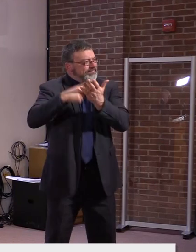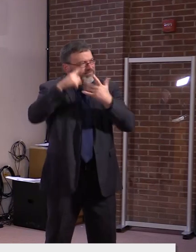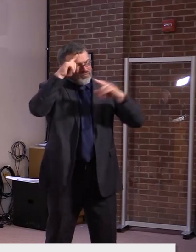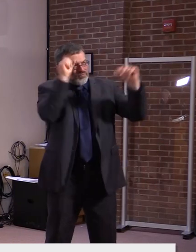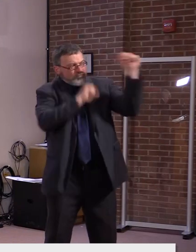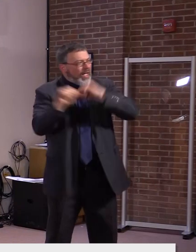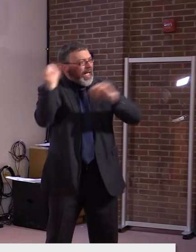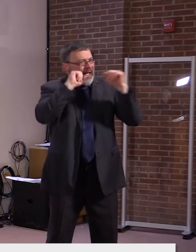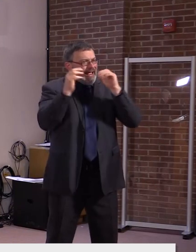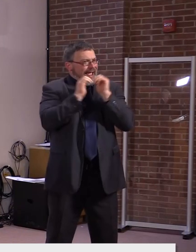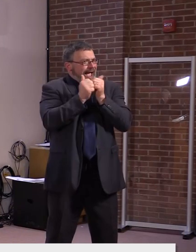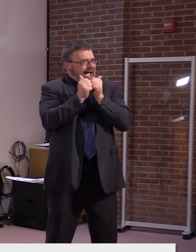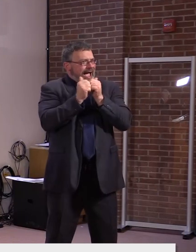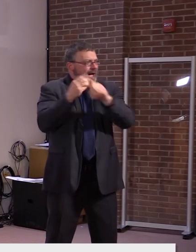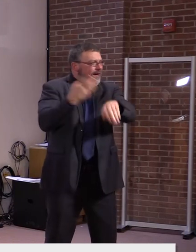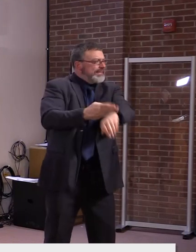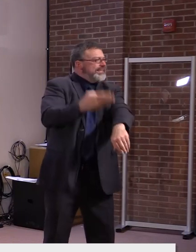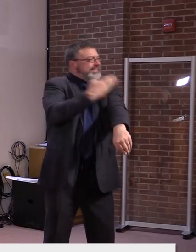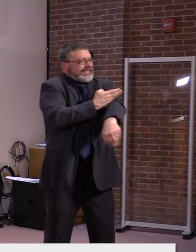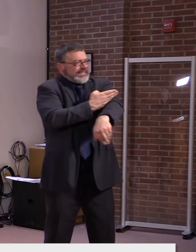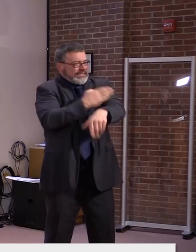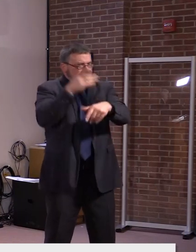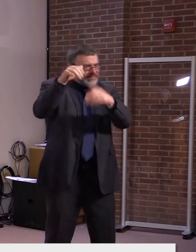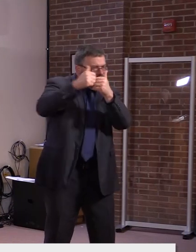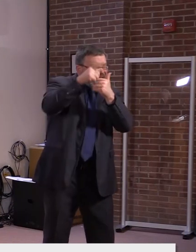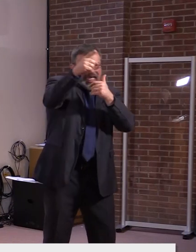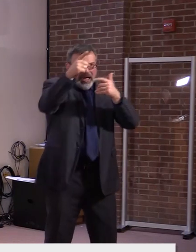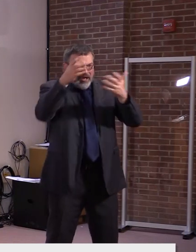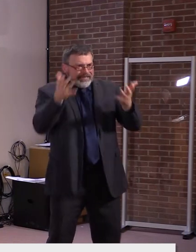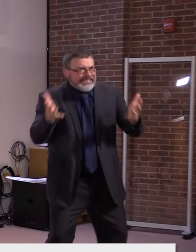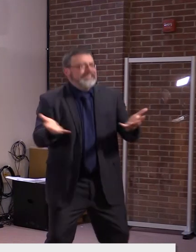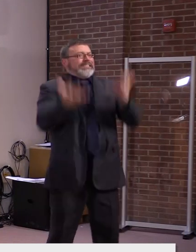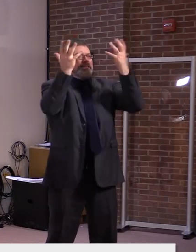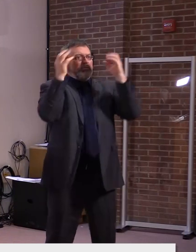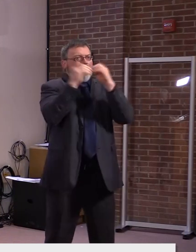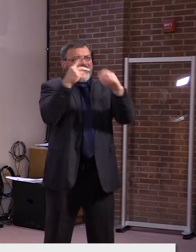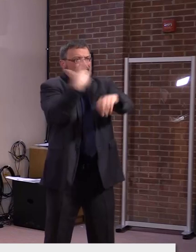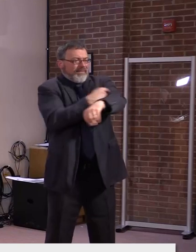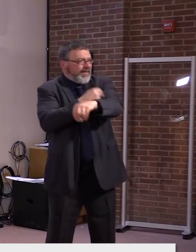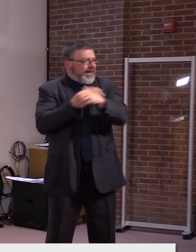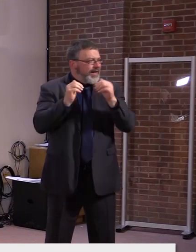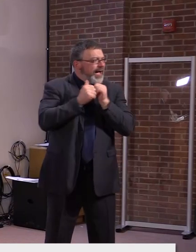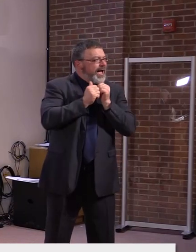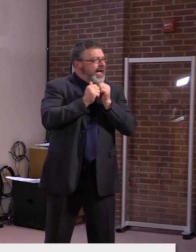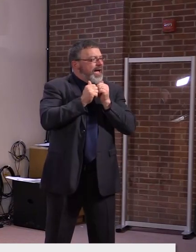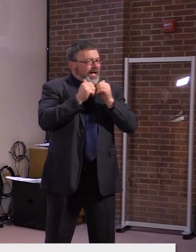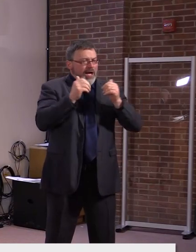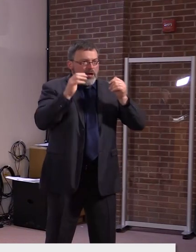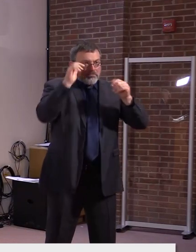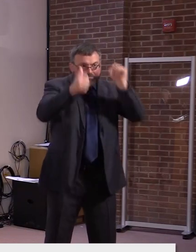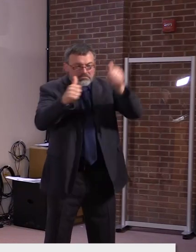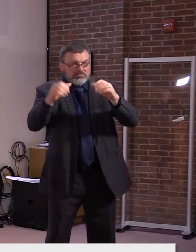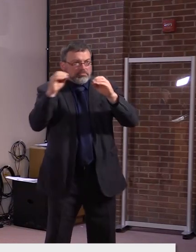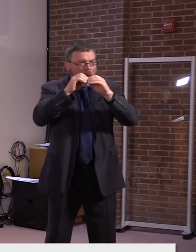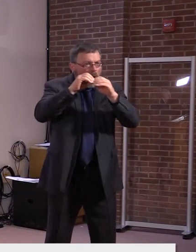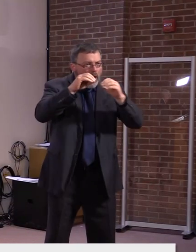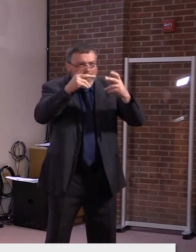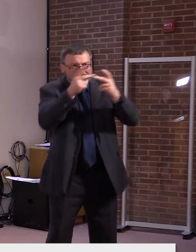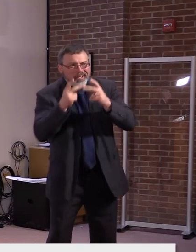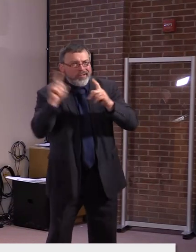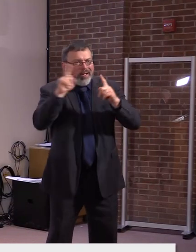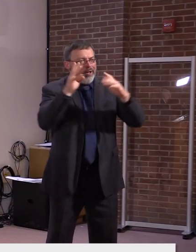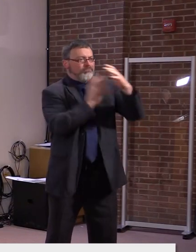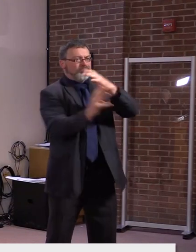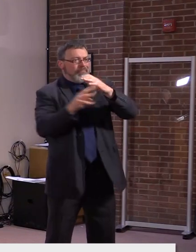be focusing on this county to create more opportunities to get vaccines and boosters to the folks in that area.